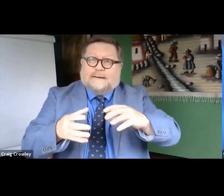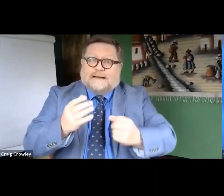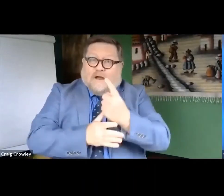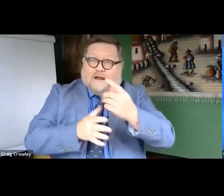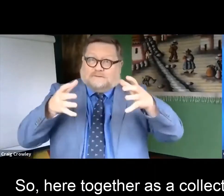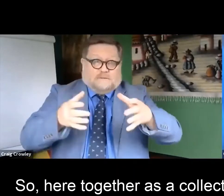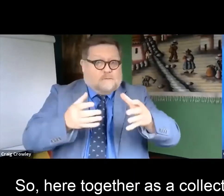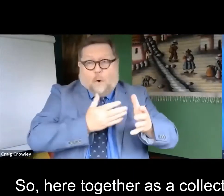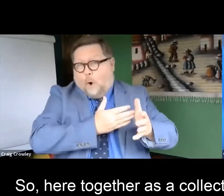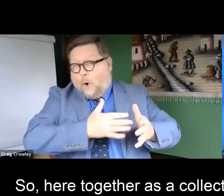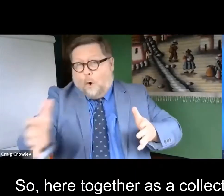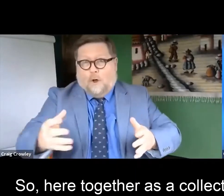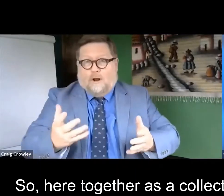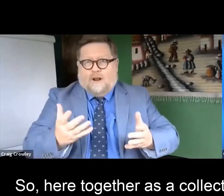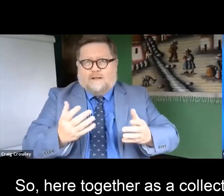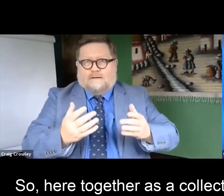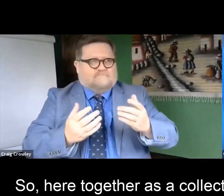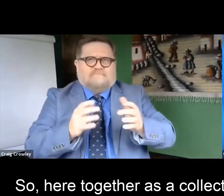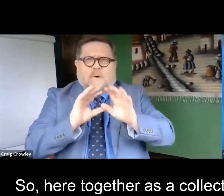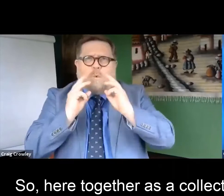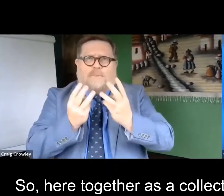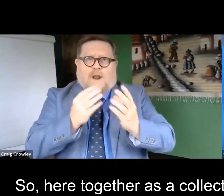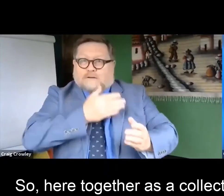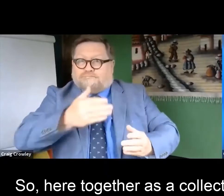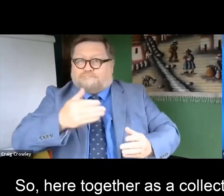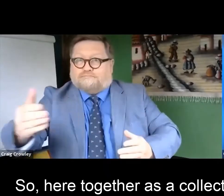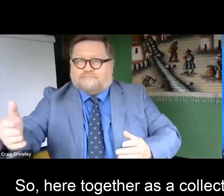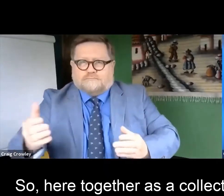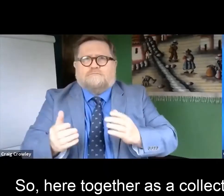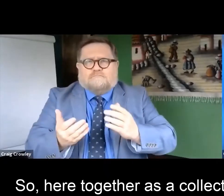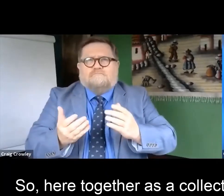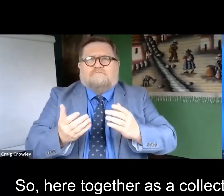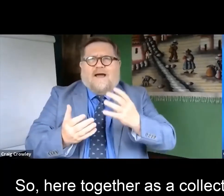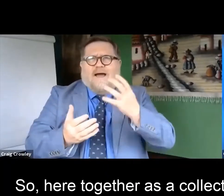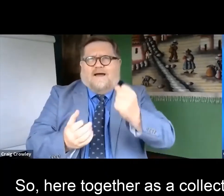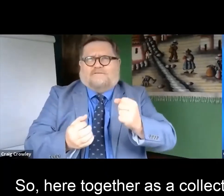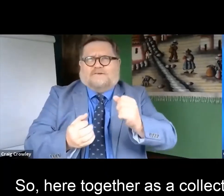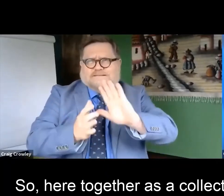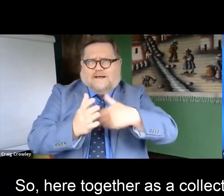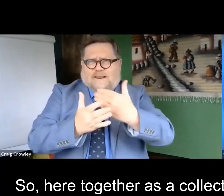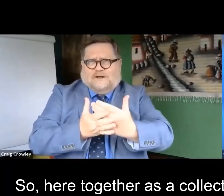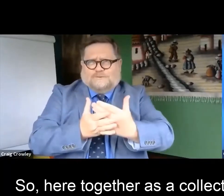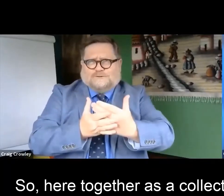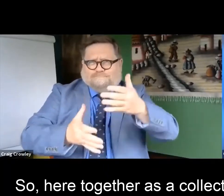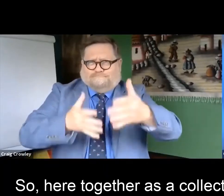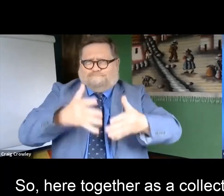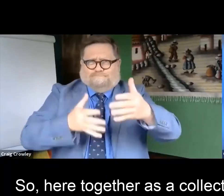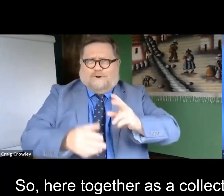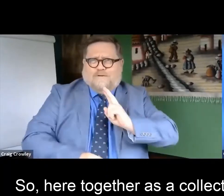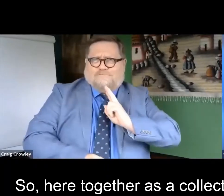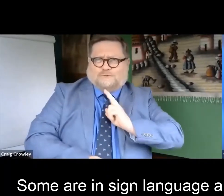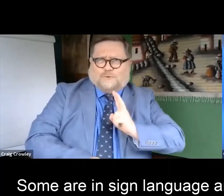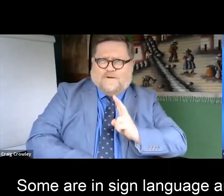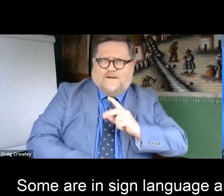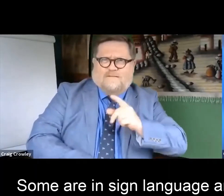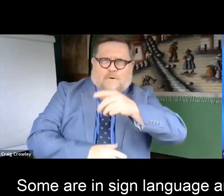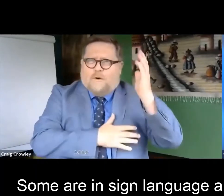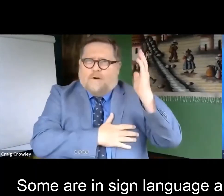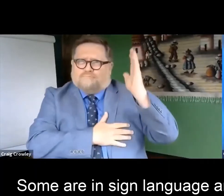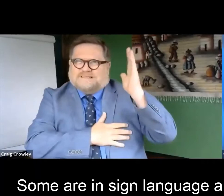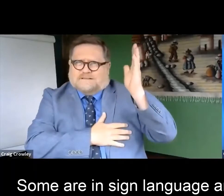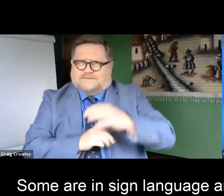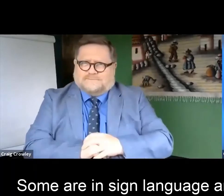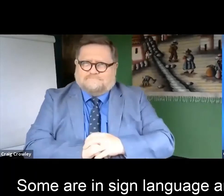So here, together as a collective, the webinars, we have a few in the series, and some are in